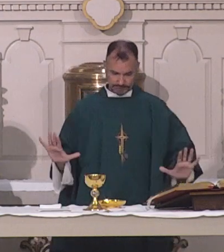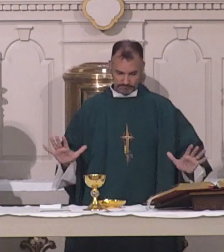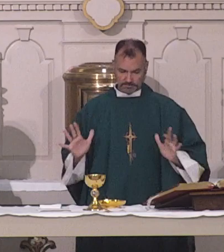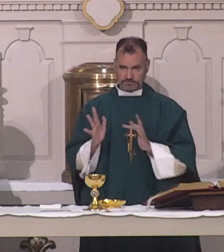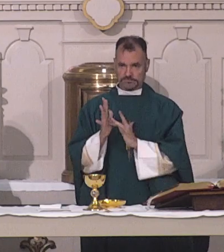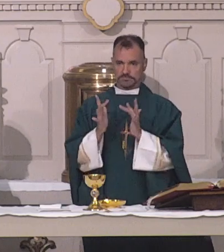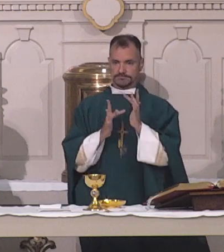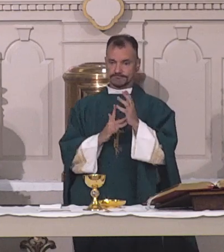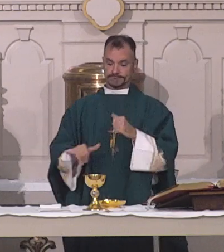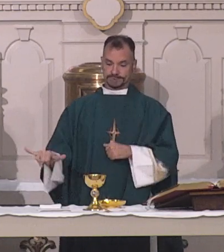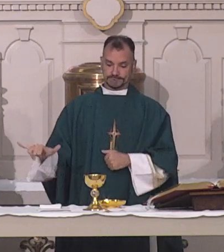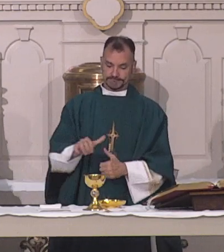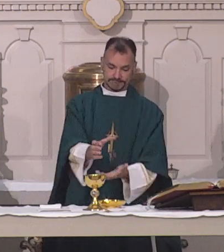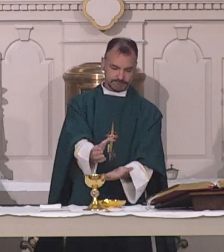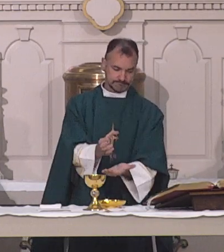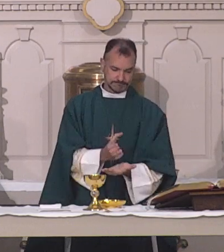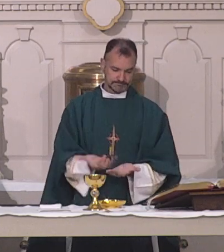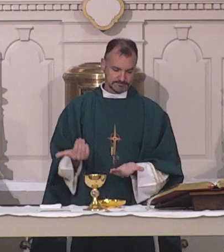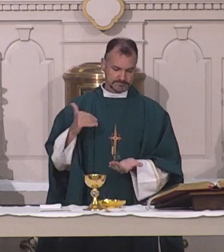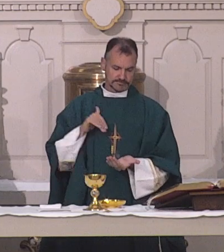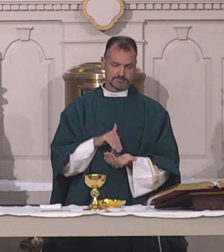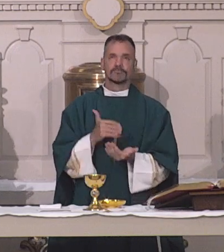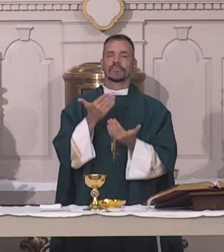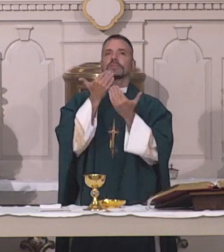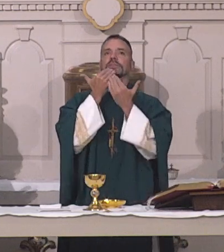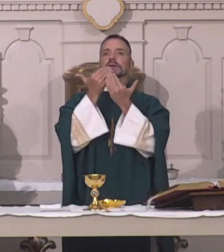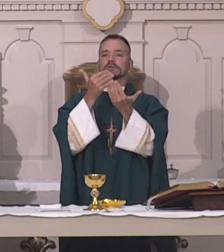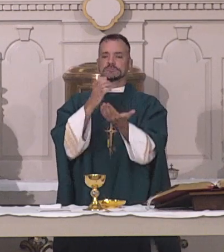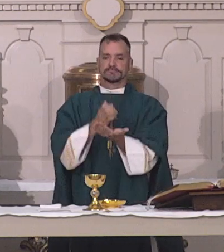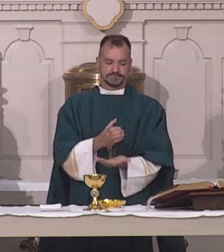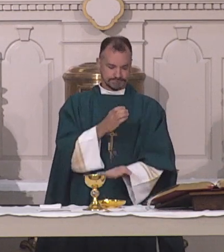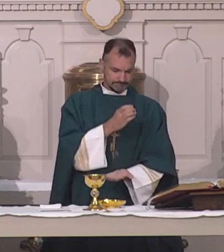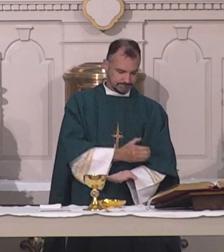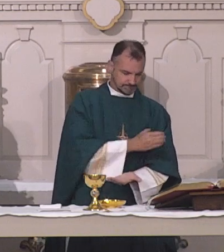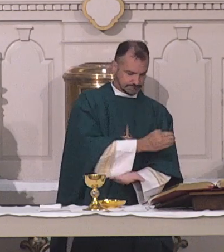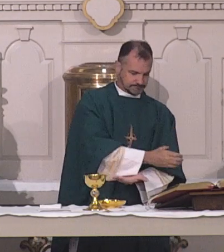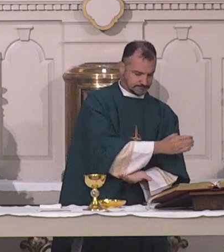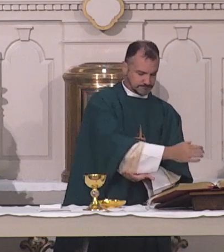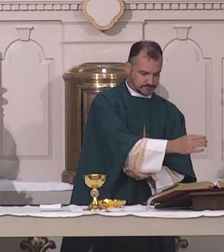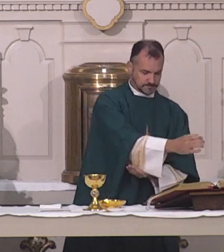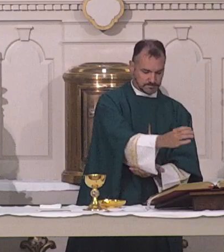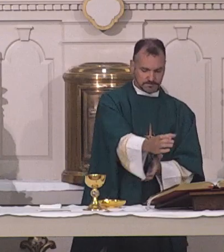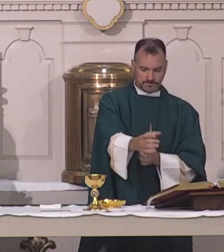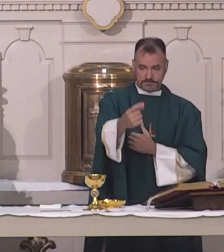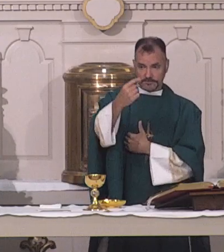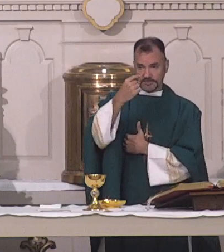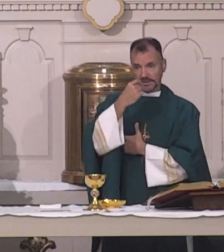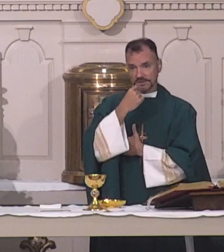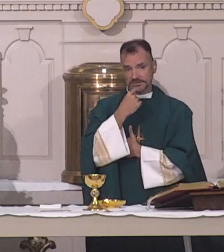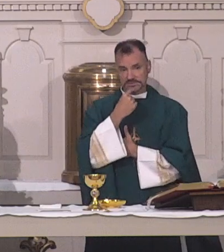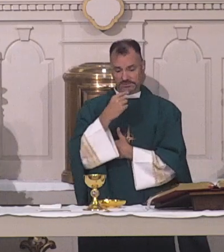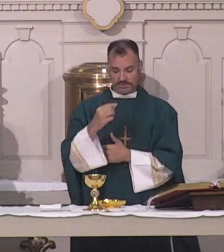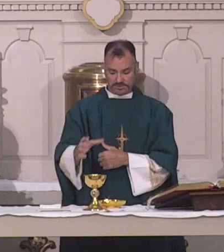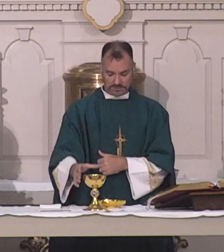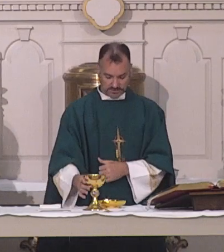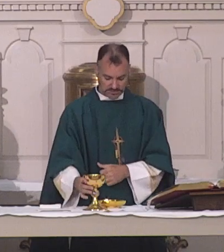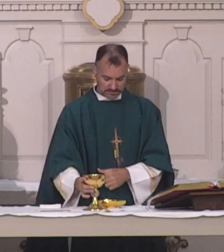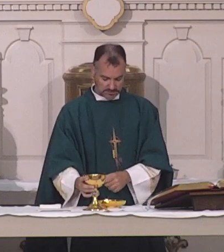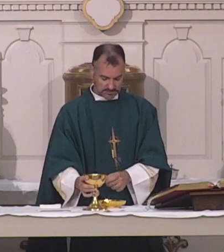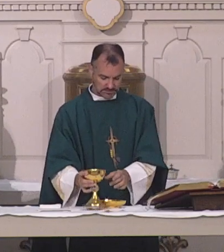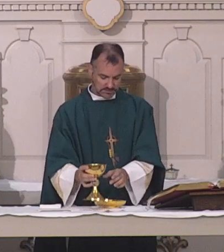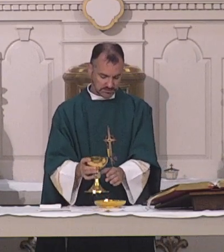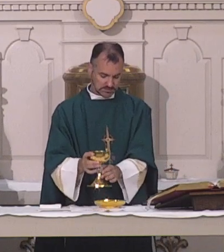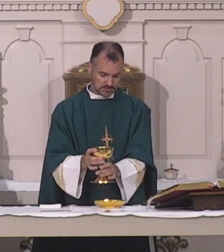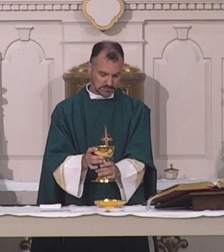In a similar way, when supper was ended, he took the chalice, and once more giving thanks, he gave it to his disciples,